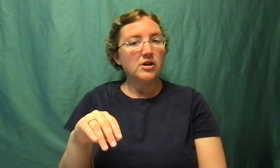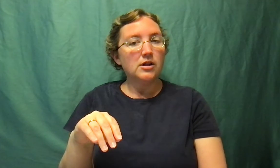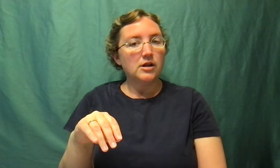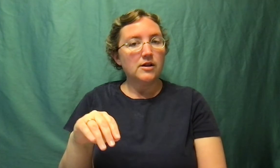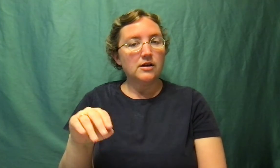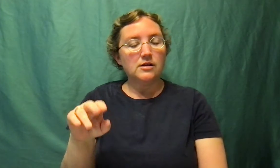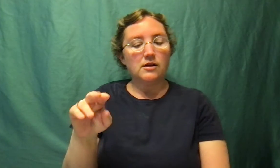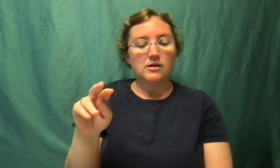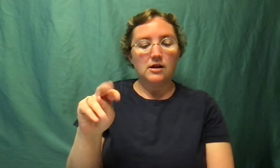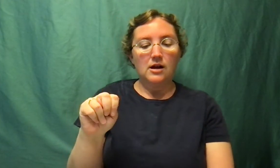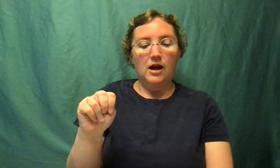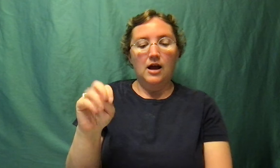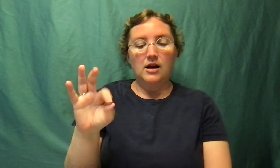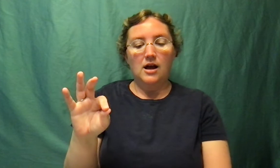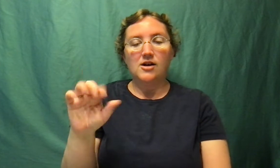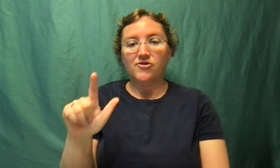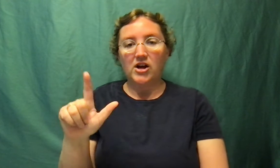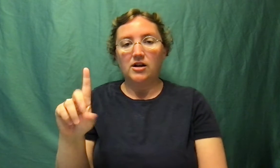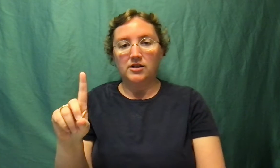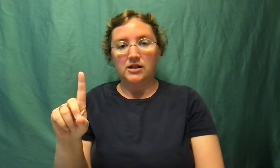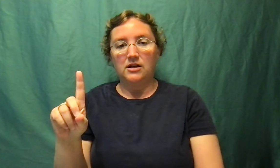Newfoundland, I think is how they say it, NFLD.